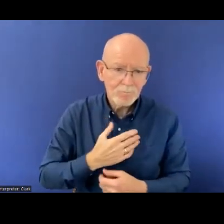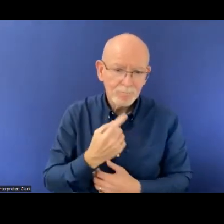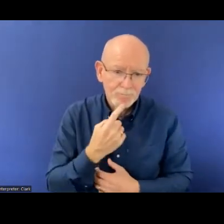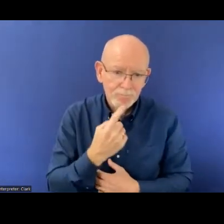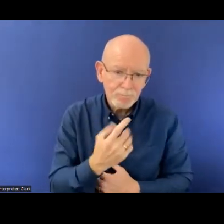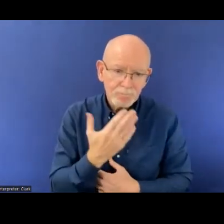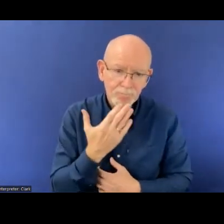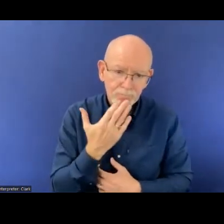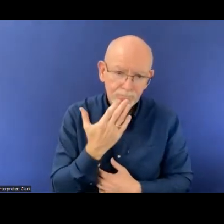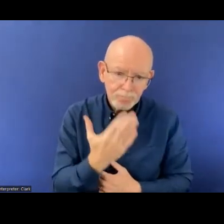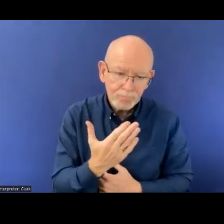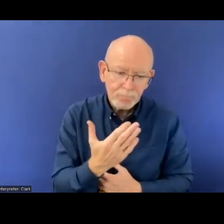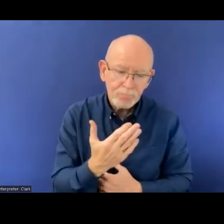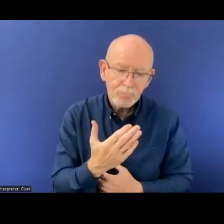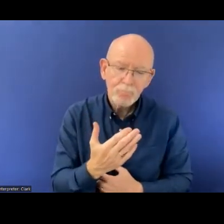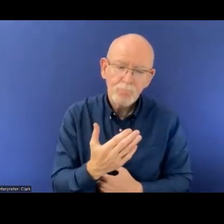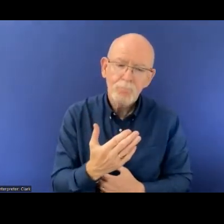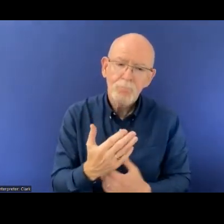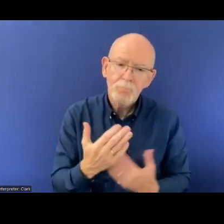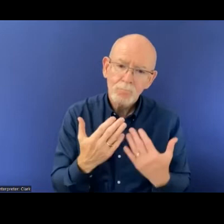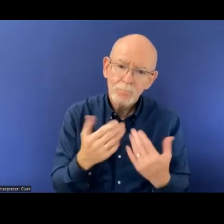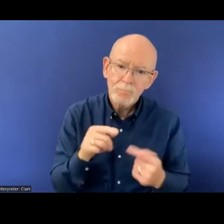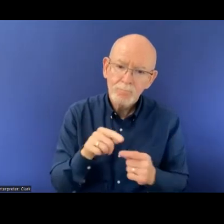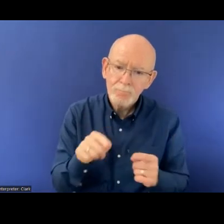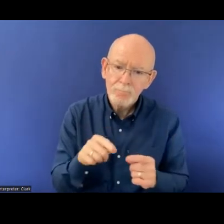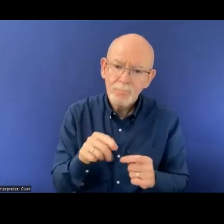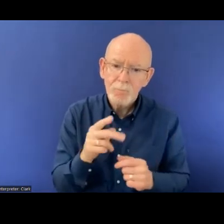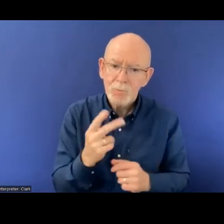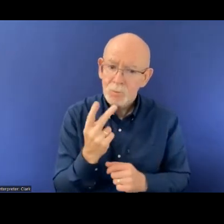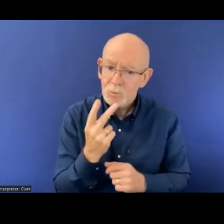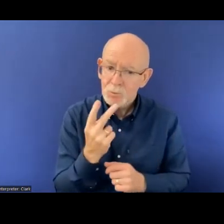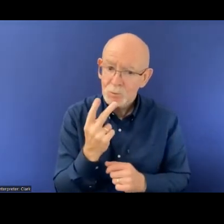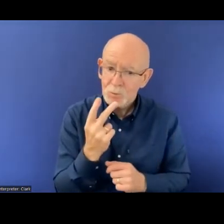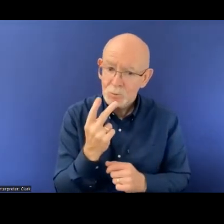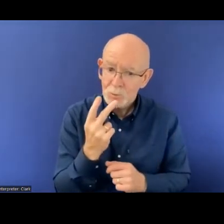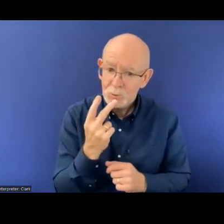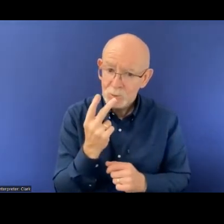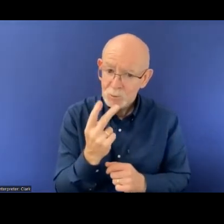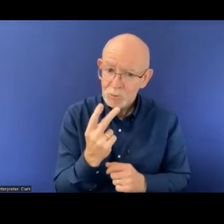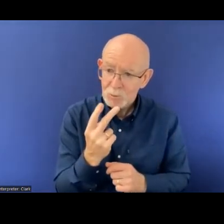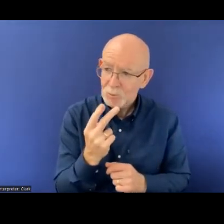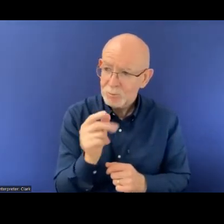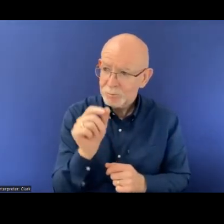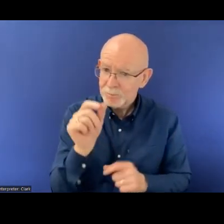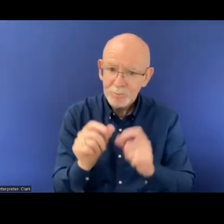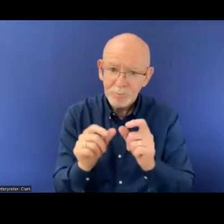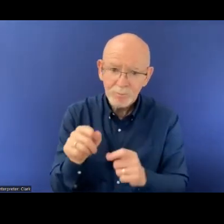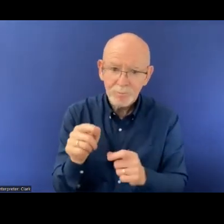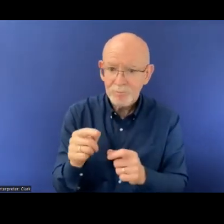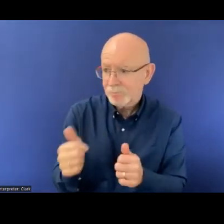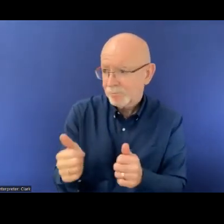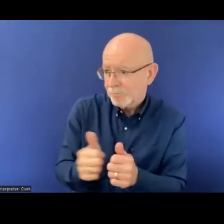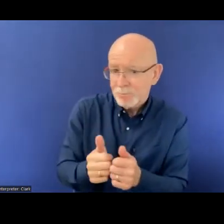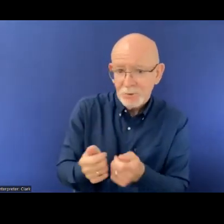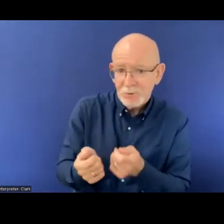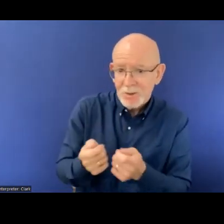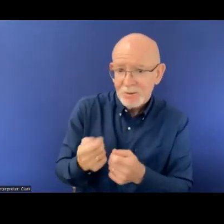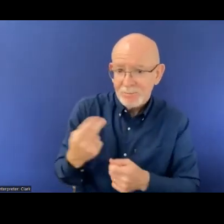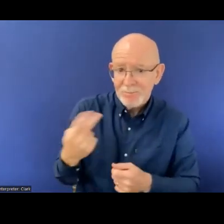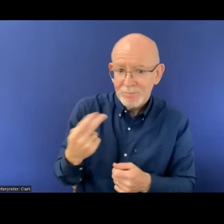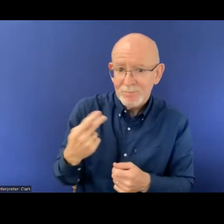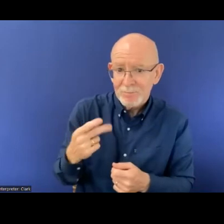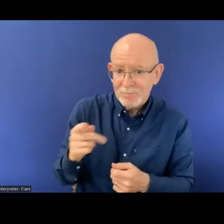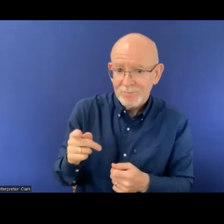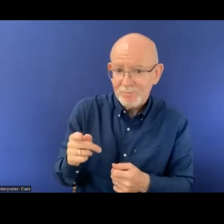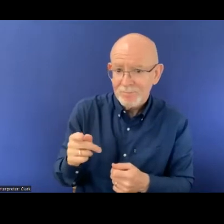have just, and I mean just, moved on. Ambassador Geraldine Remis of Ireland